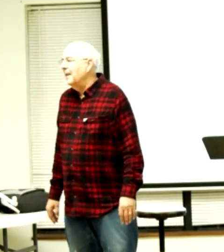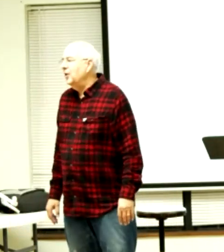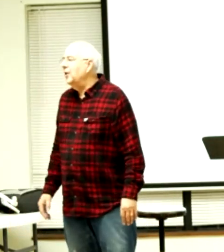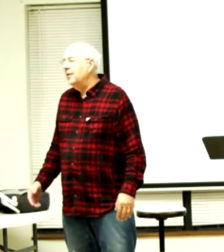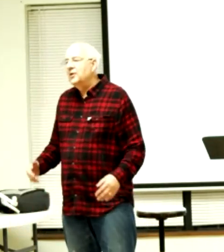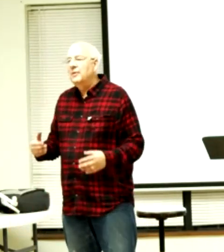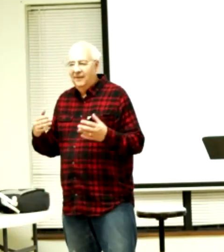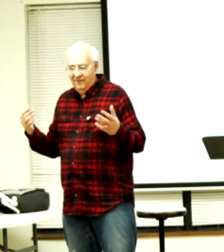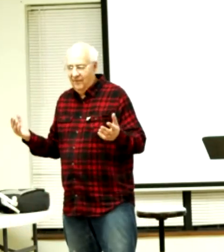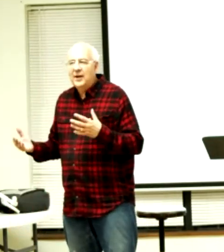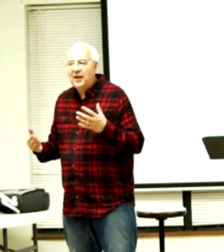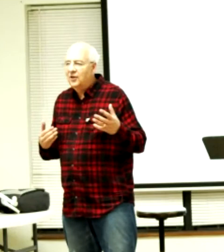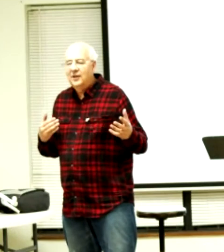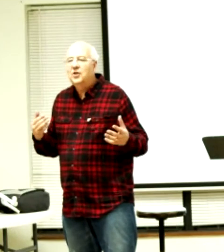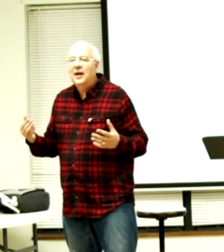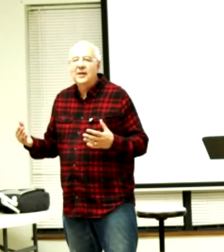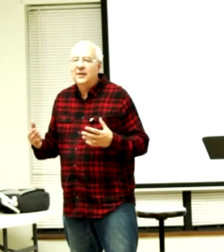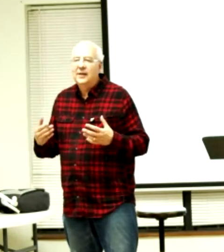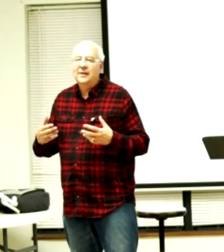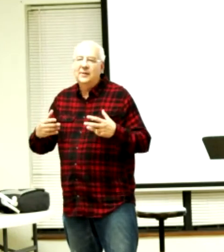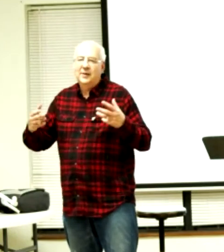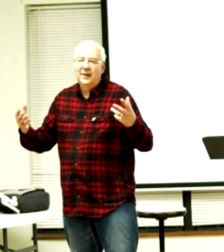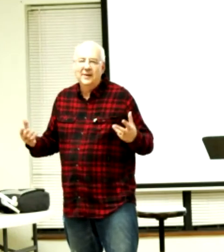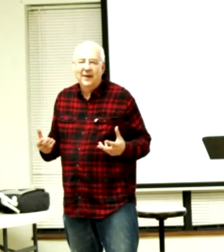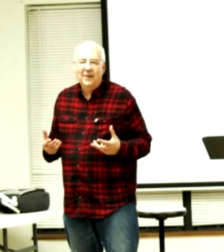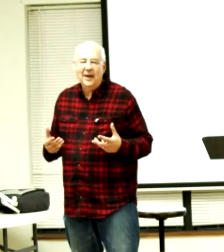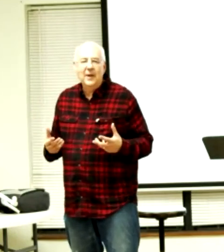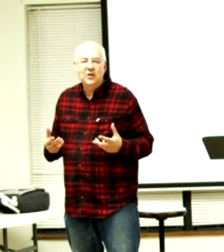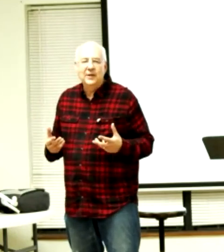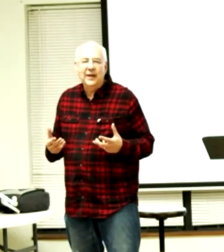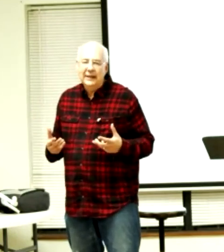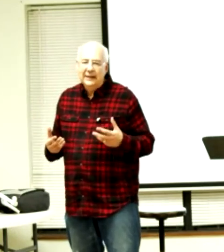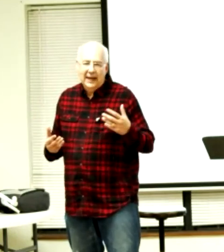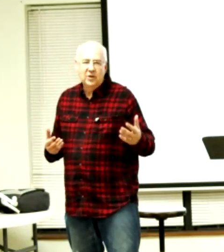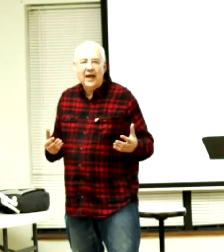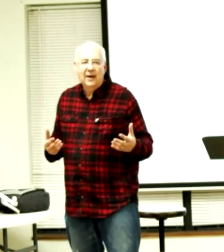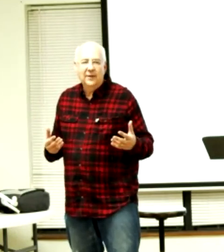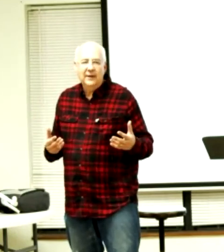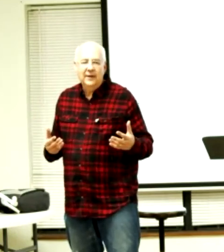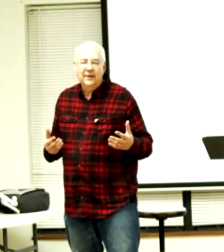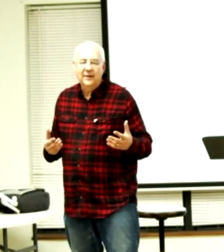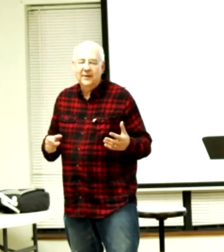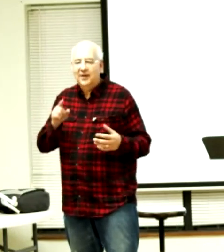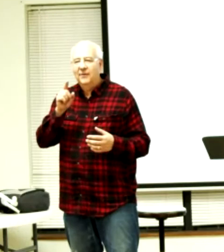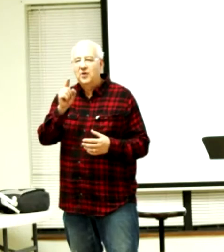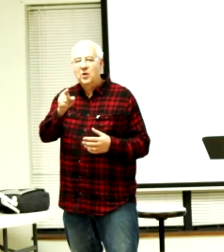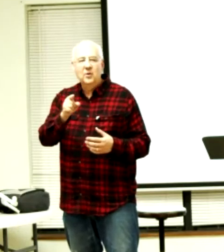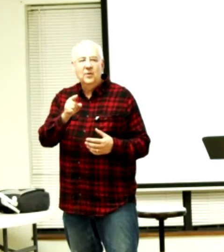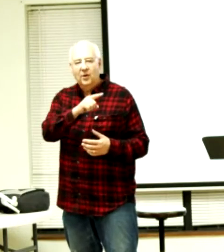So there's some variations in signs. I think I mentioned that down south, the sign for you or